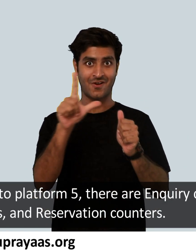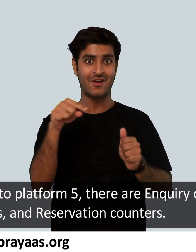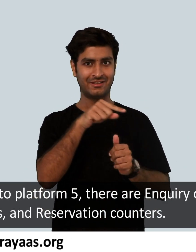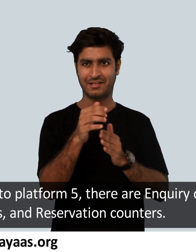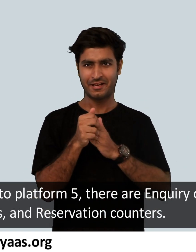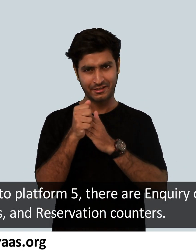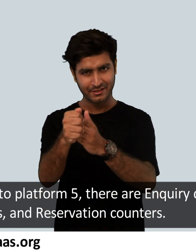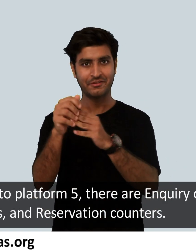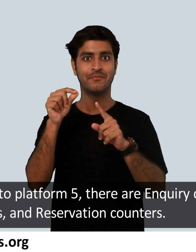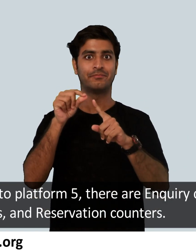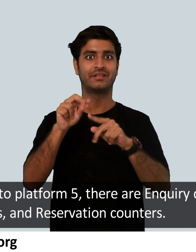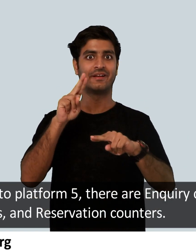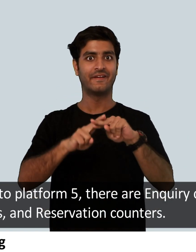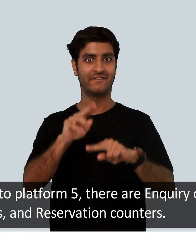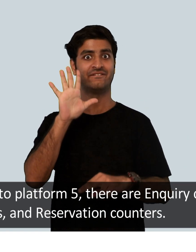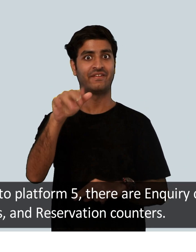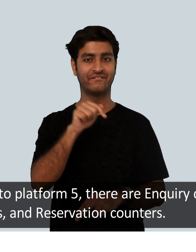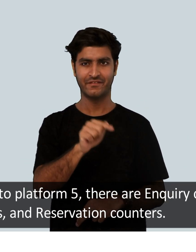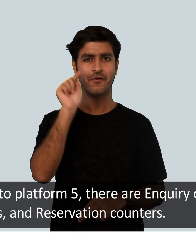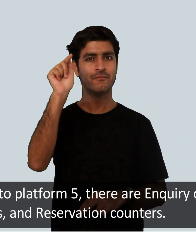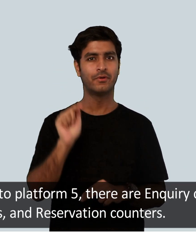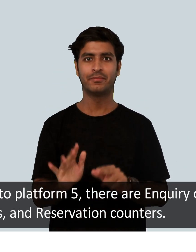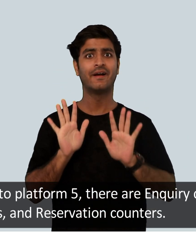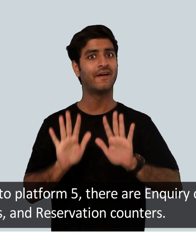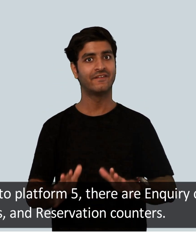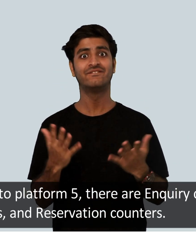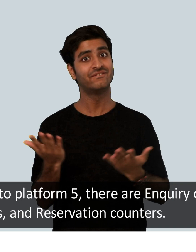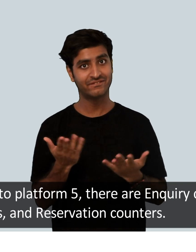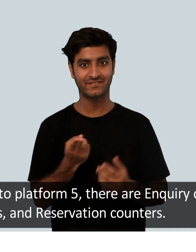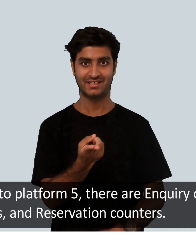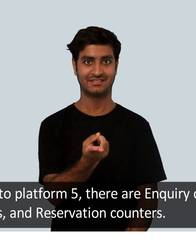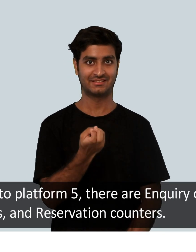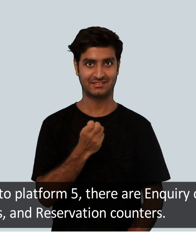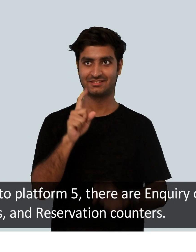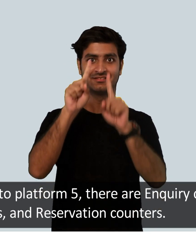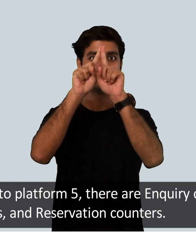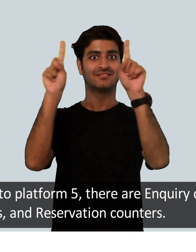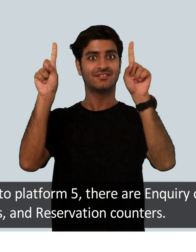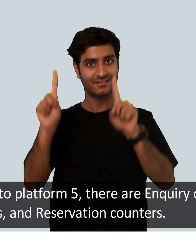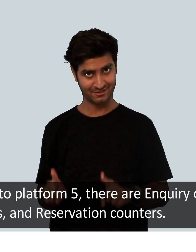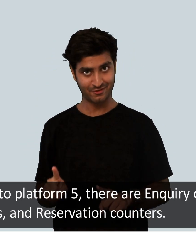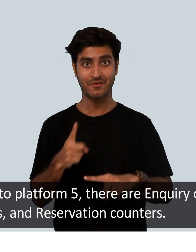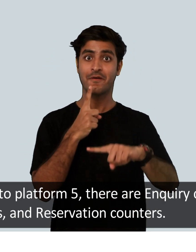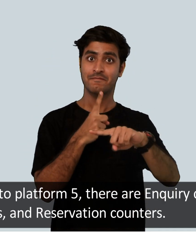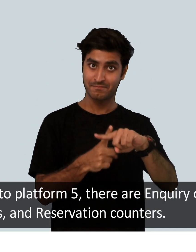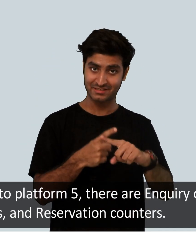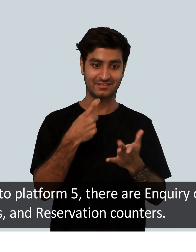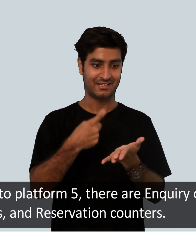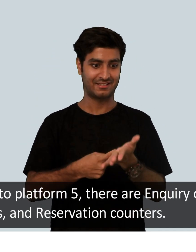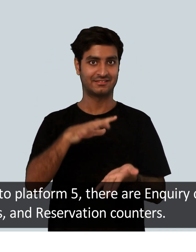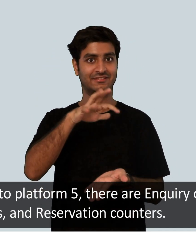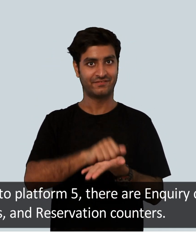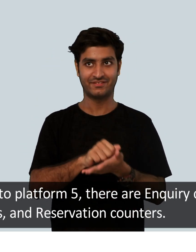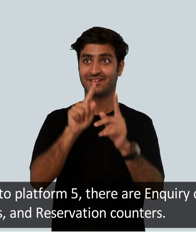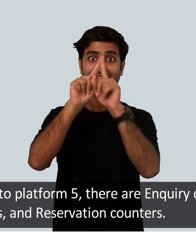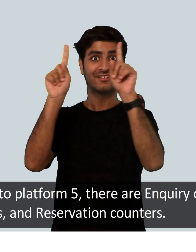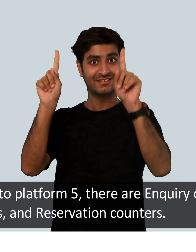hall leading to platform 5, there are enquiry counters, ticket counters and reservation counters.